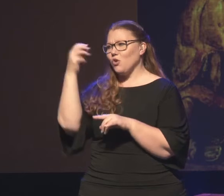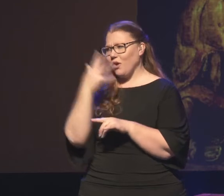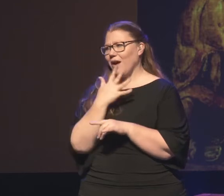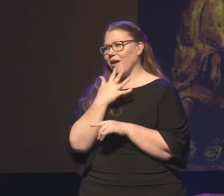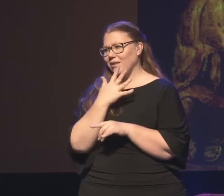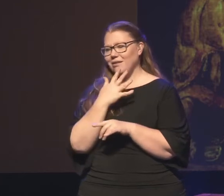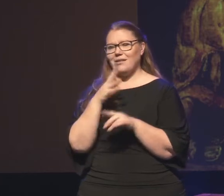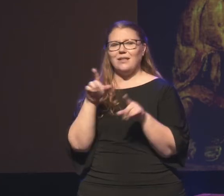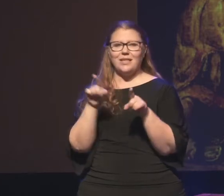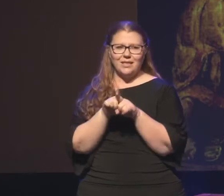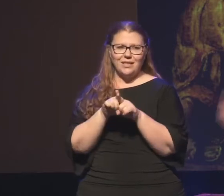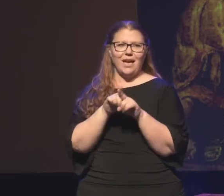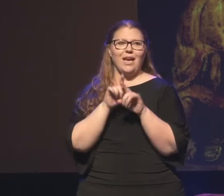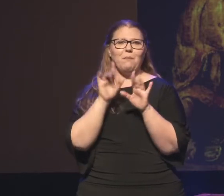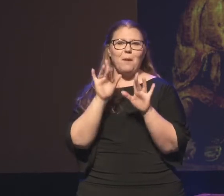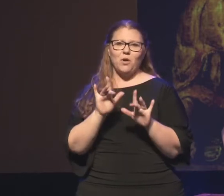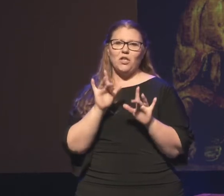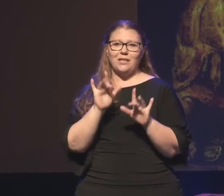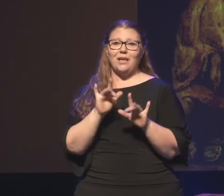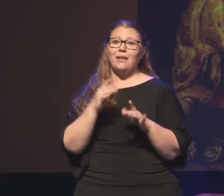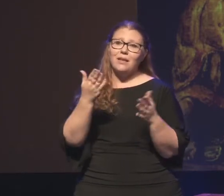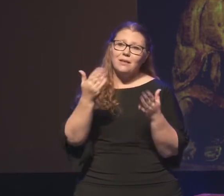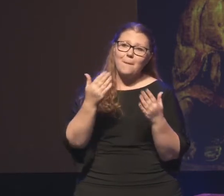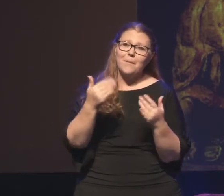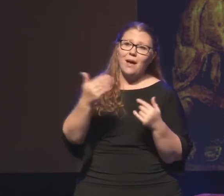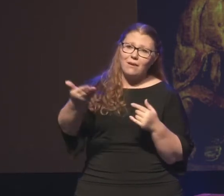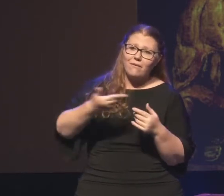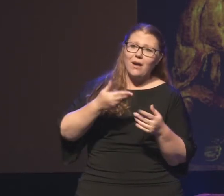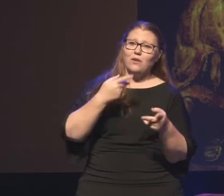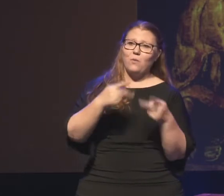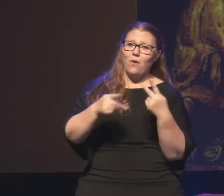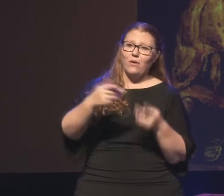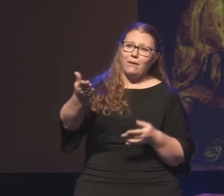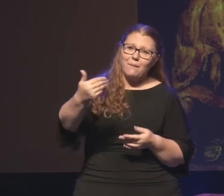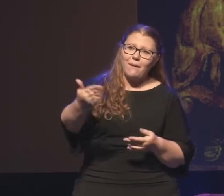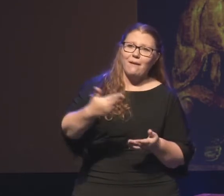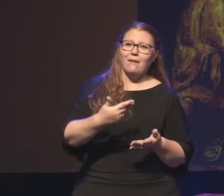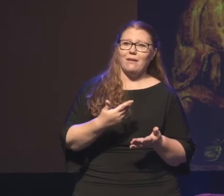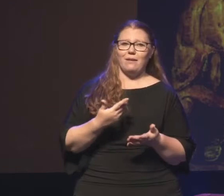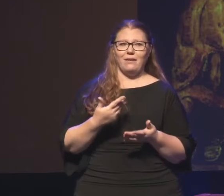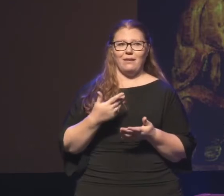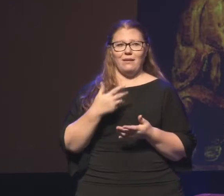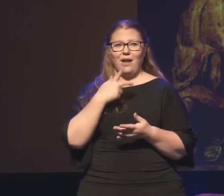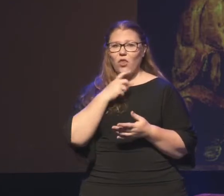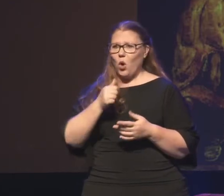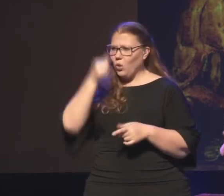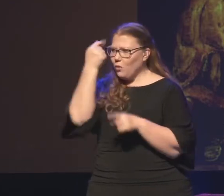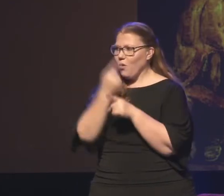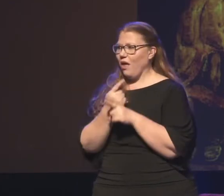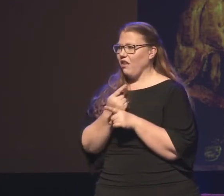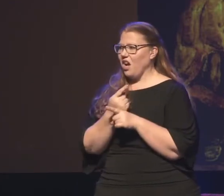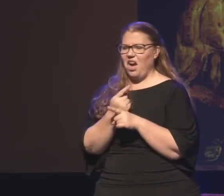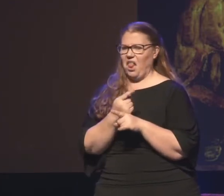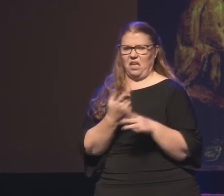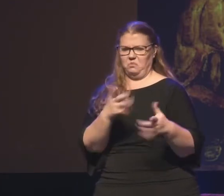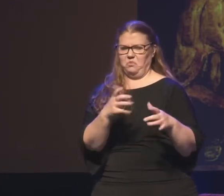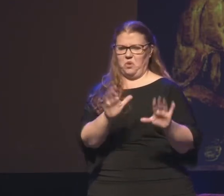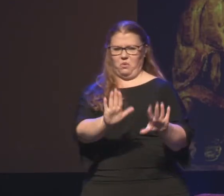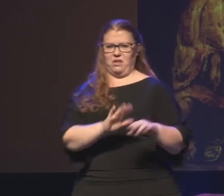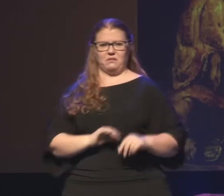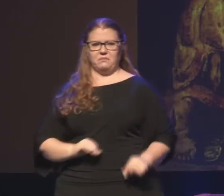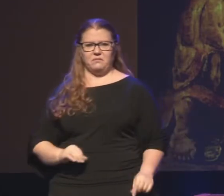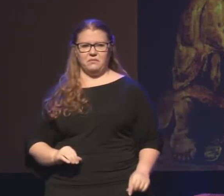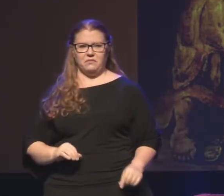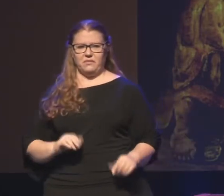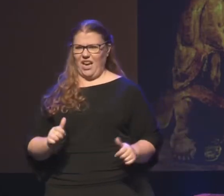same mercy, and says, come to the party. Come to the party. And the older brother will have none of it. He not